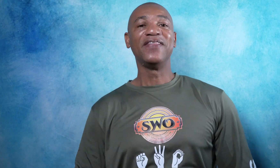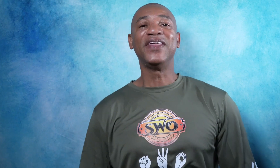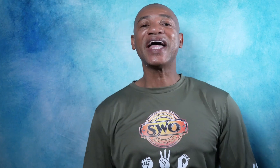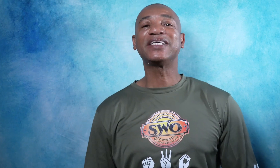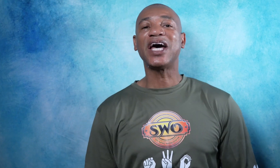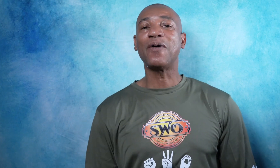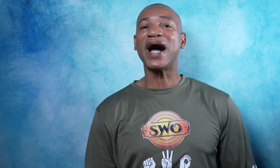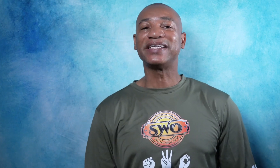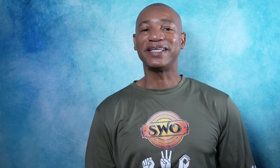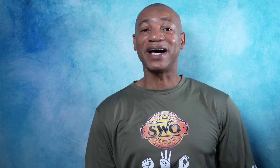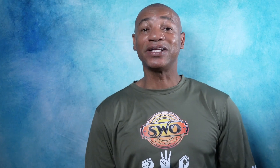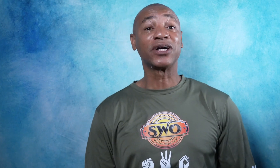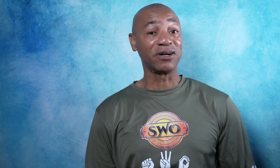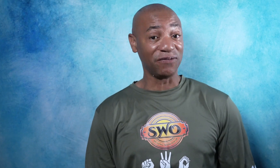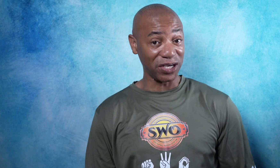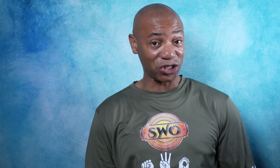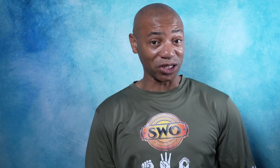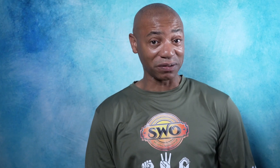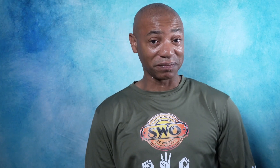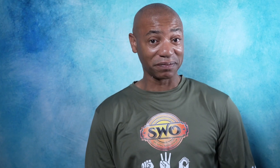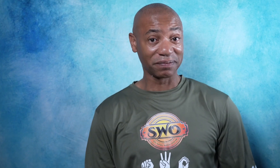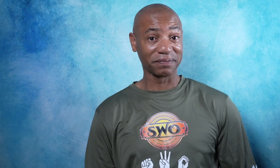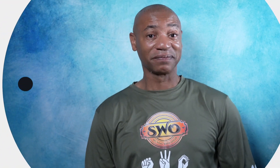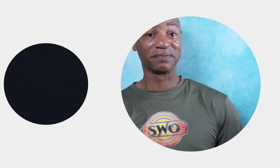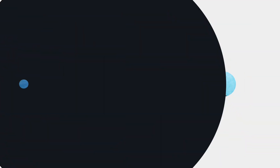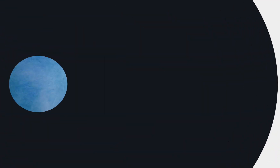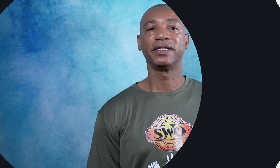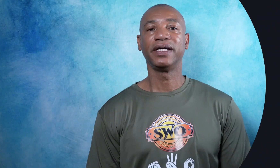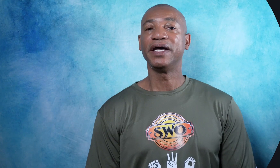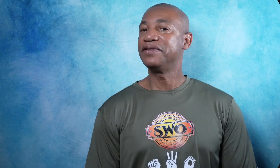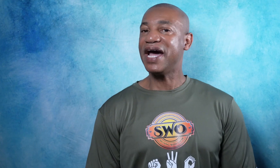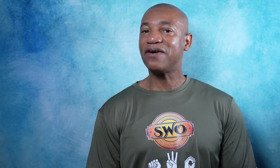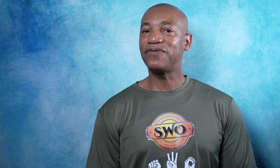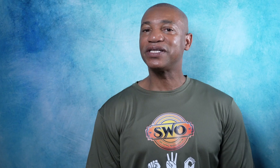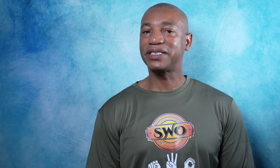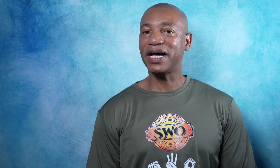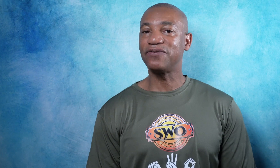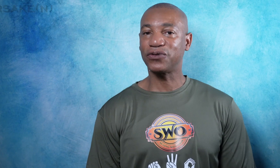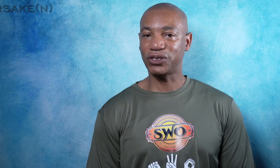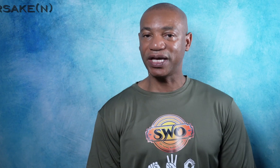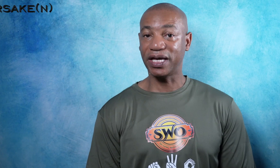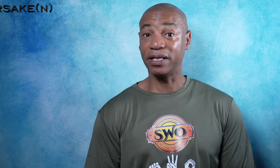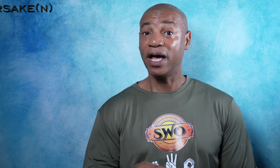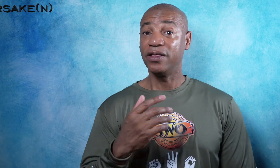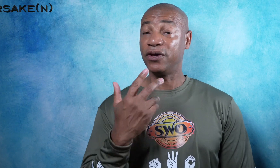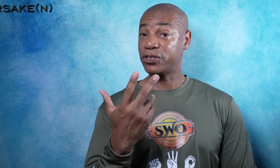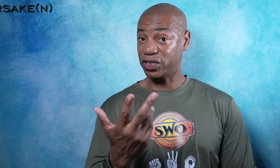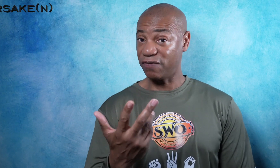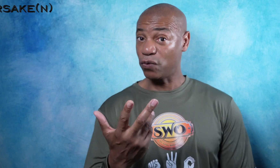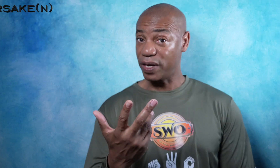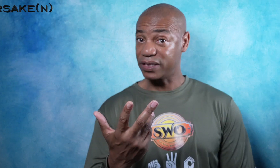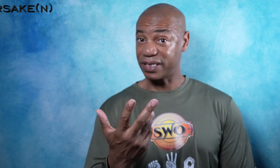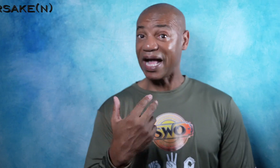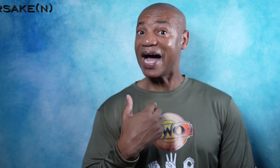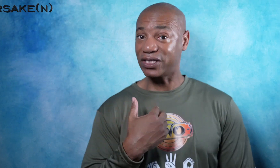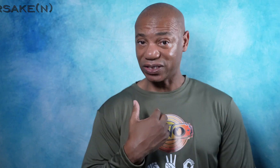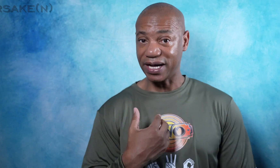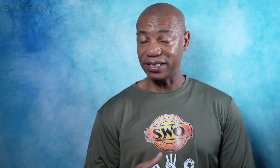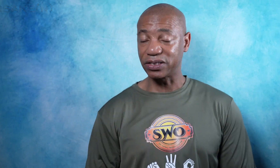That is how I sign conviction. Now for the sign forsaken. There are several ways that I sign this.